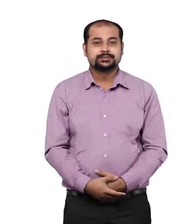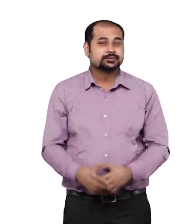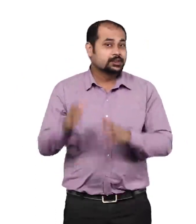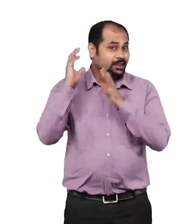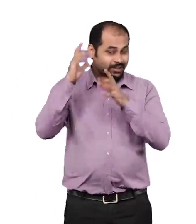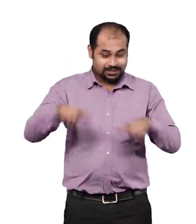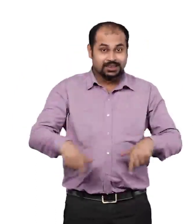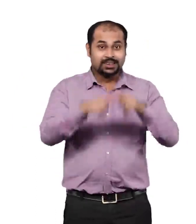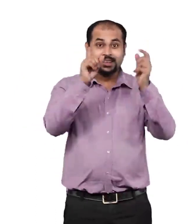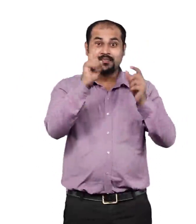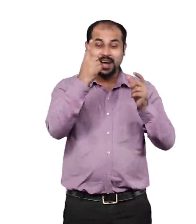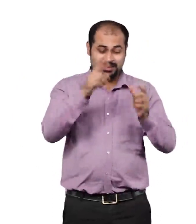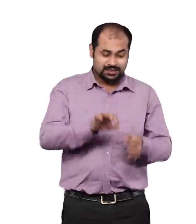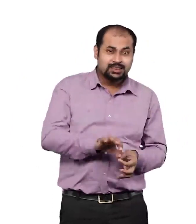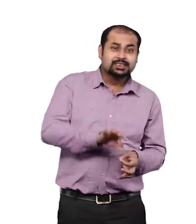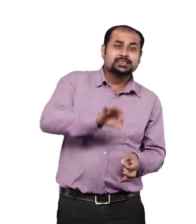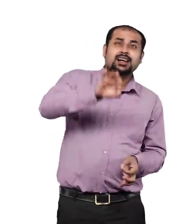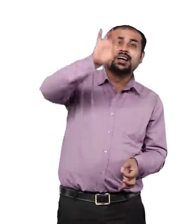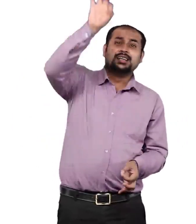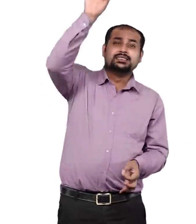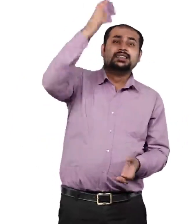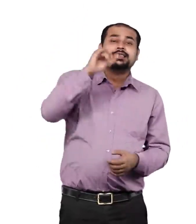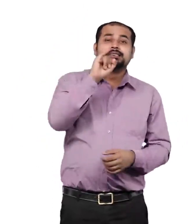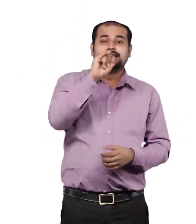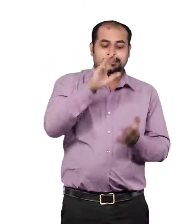If the bigger tree is 6 meters high,